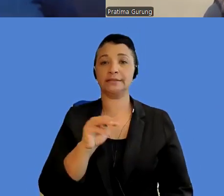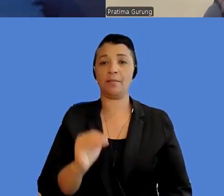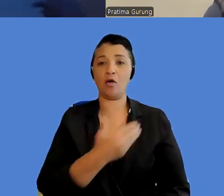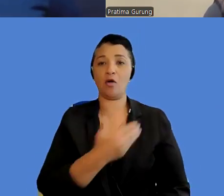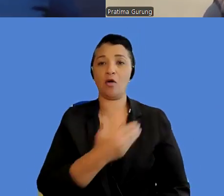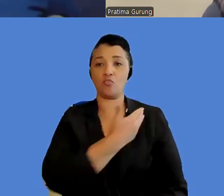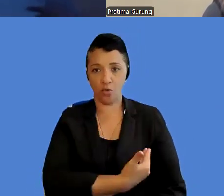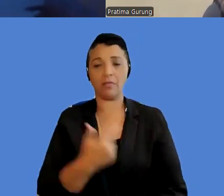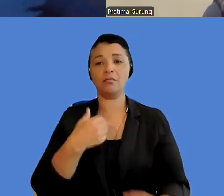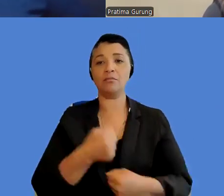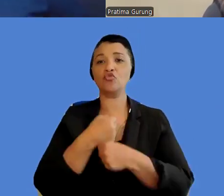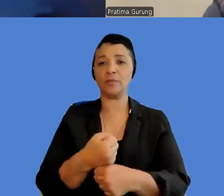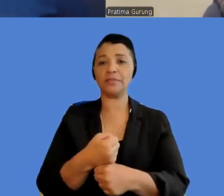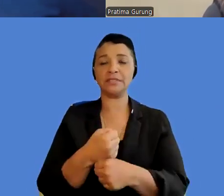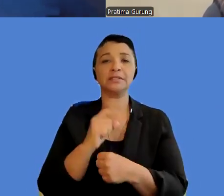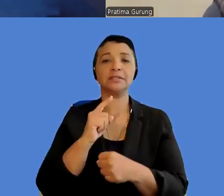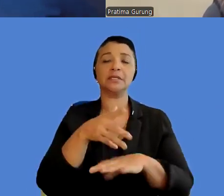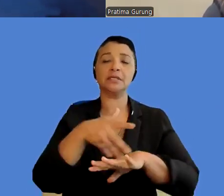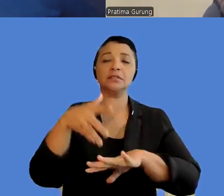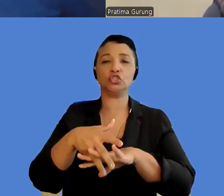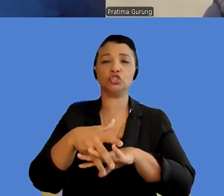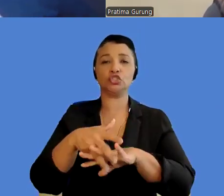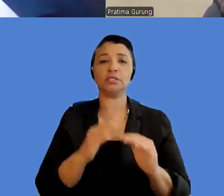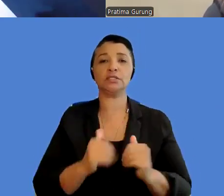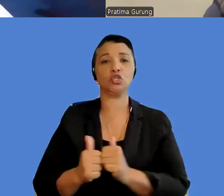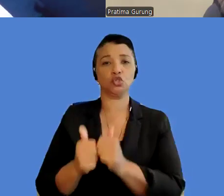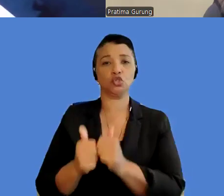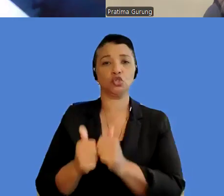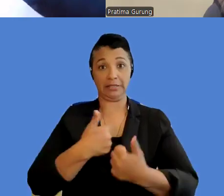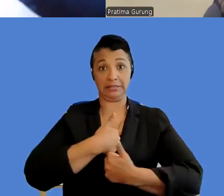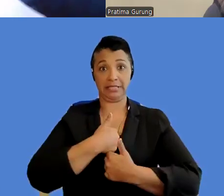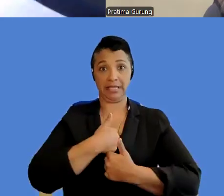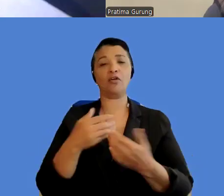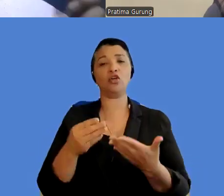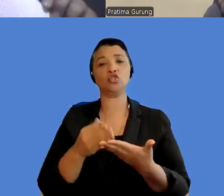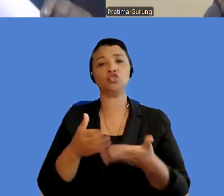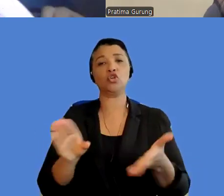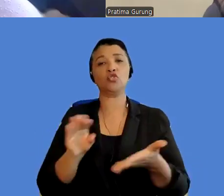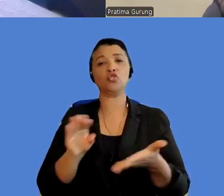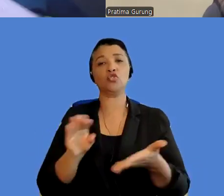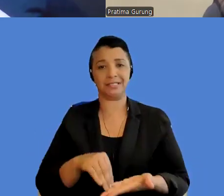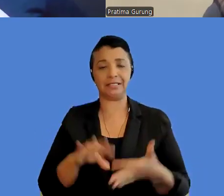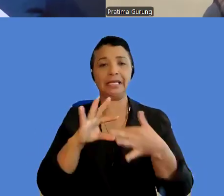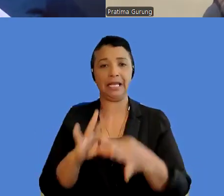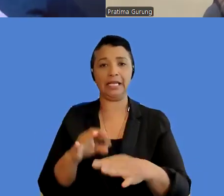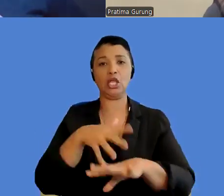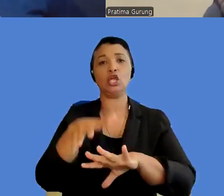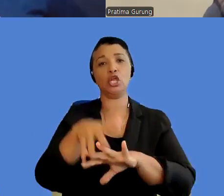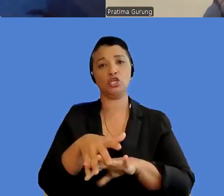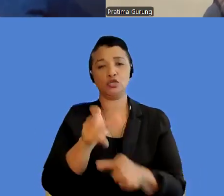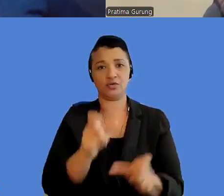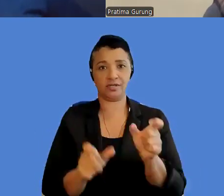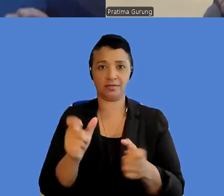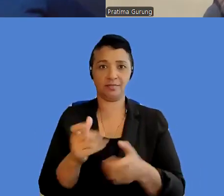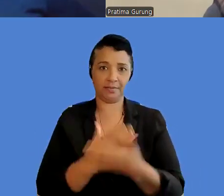of Nepal. And I also represent myself as a General Secretary of the Indigenous Persons with